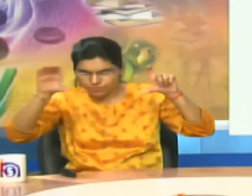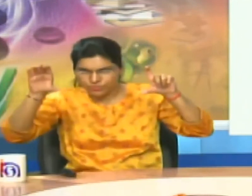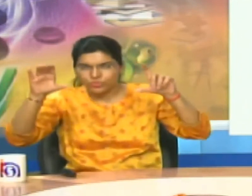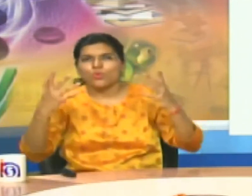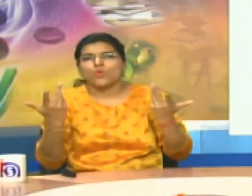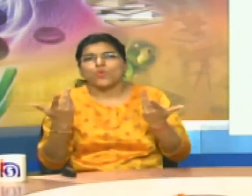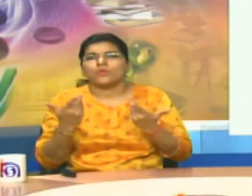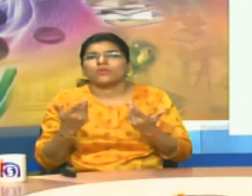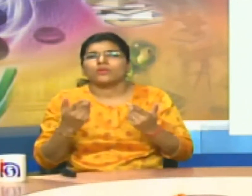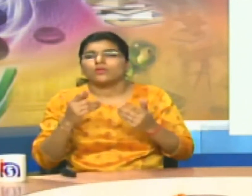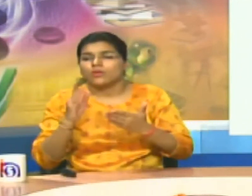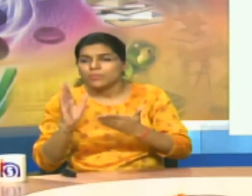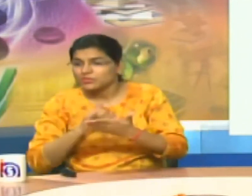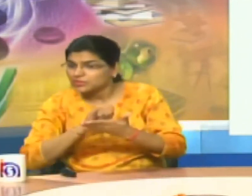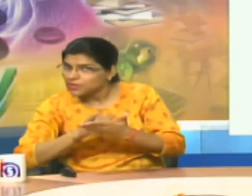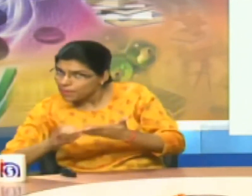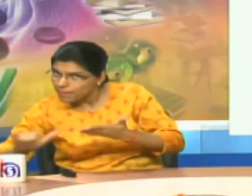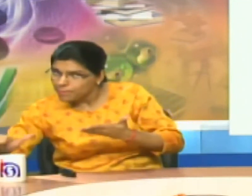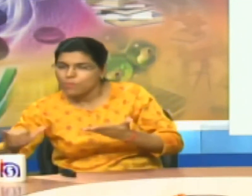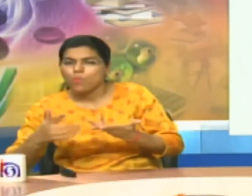print option and it can save your time.